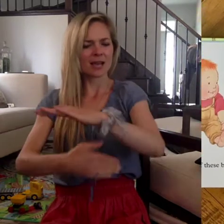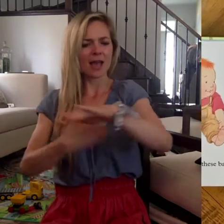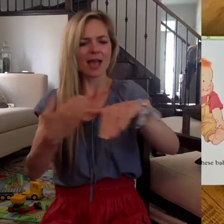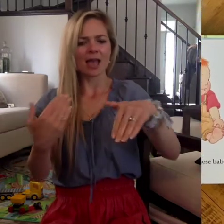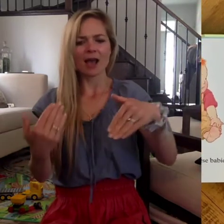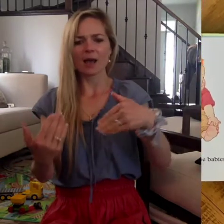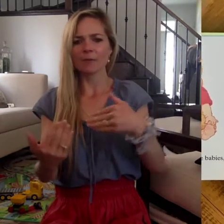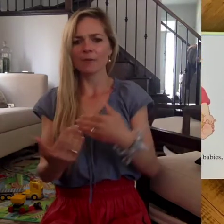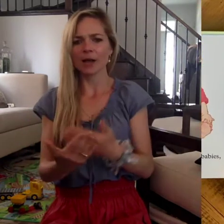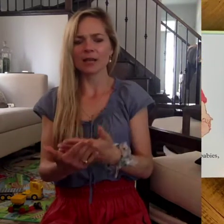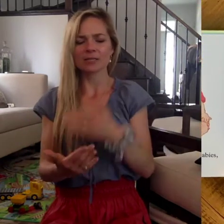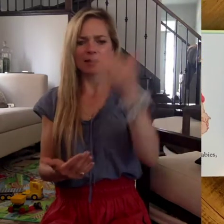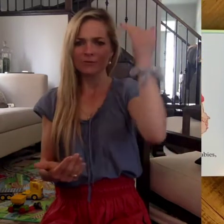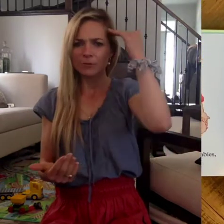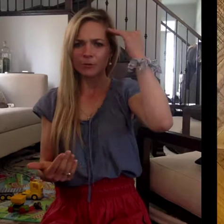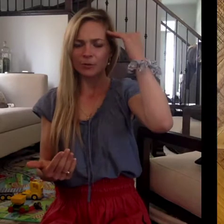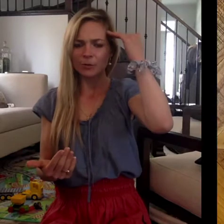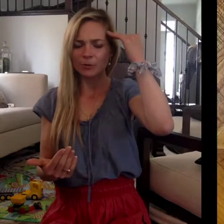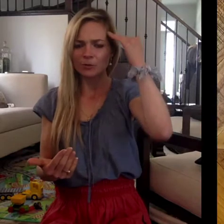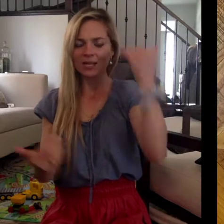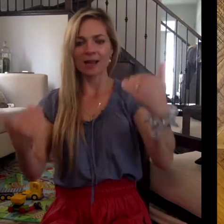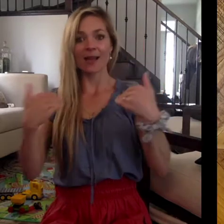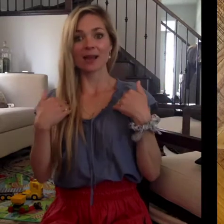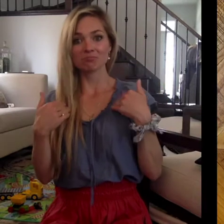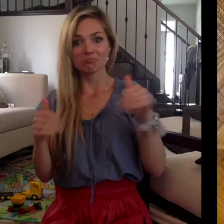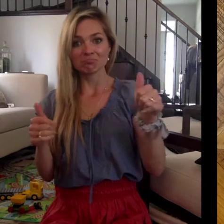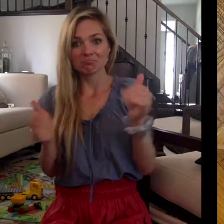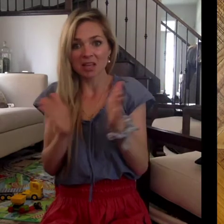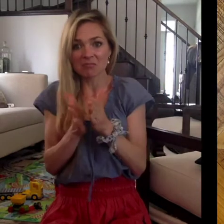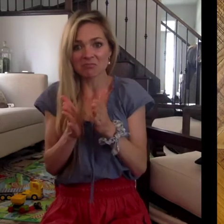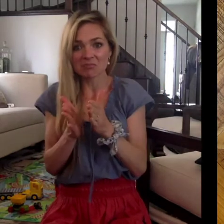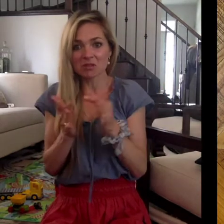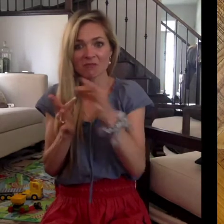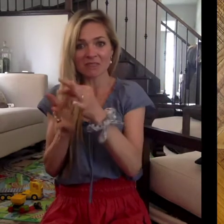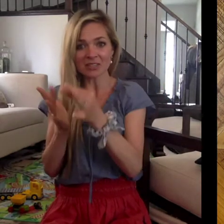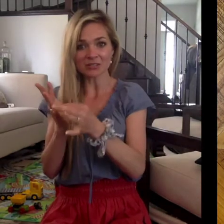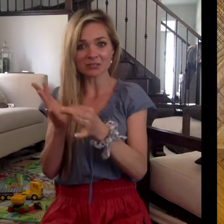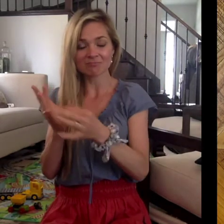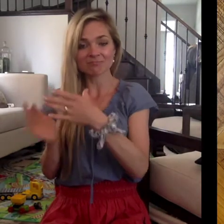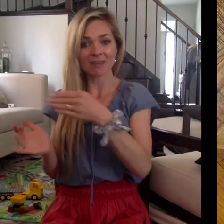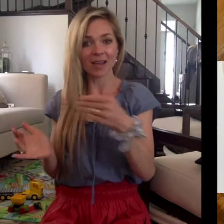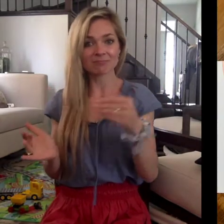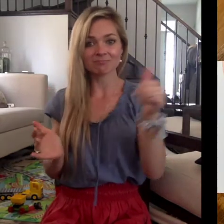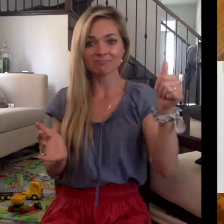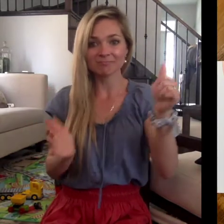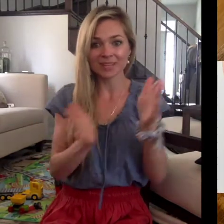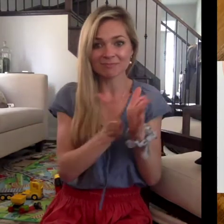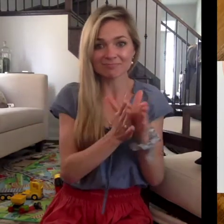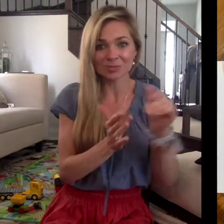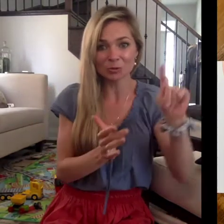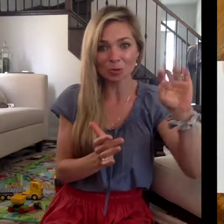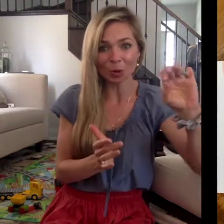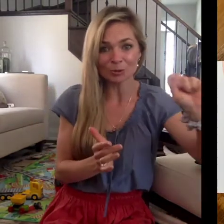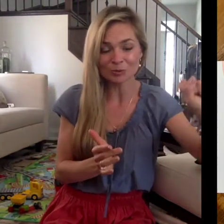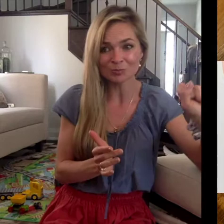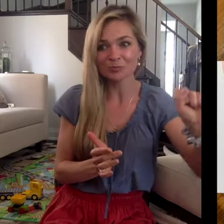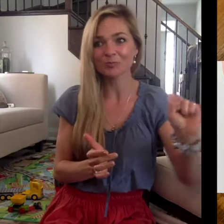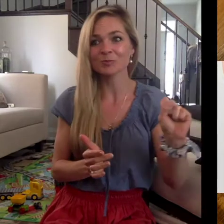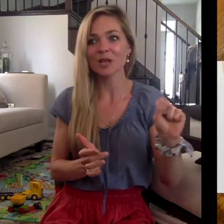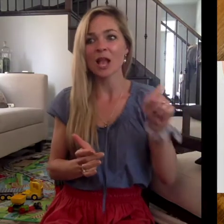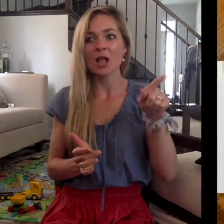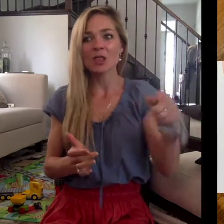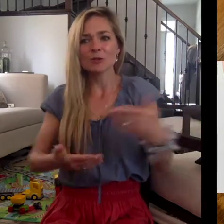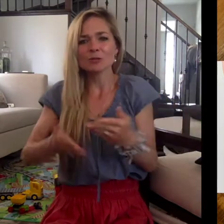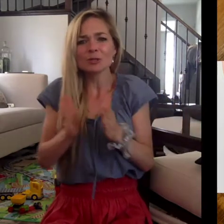babies, as everyone knows, had 10 little fingers and 10 little toes.